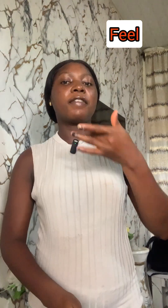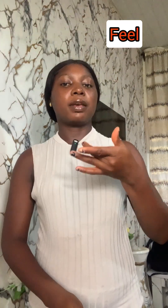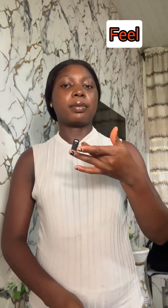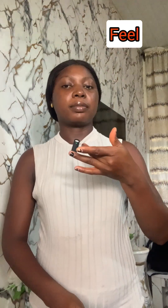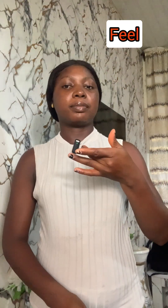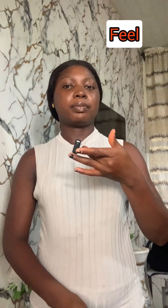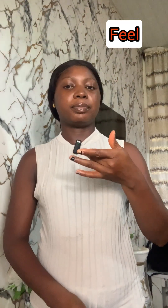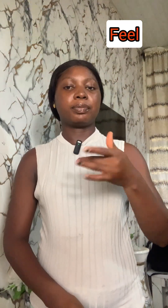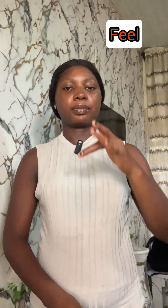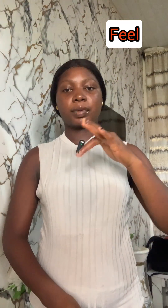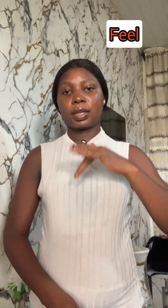Feel.